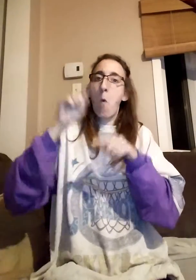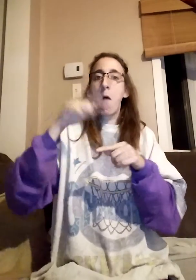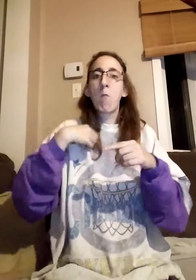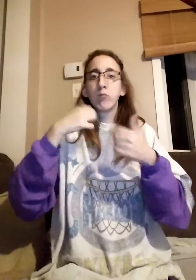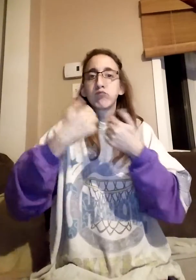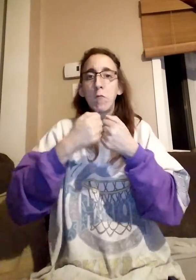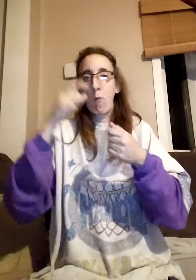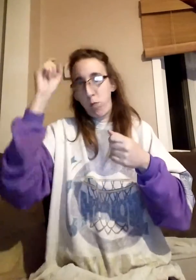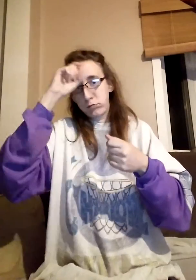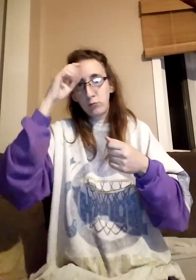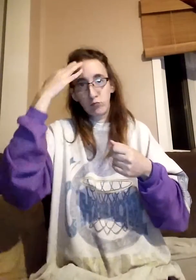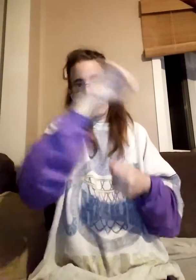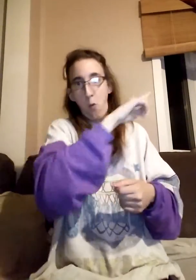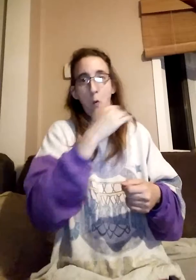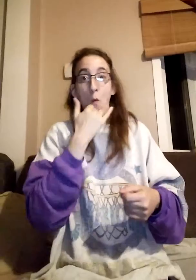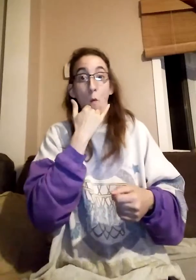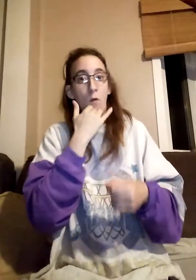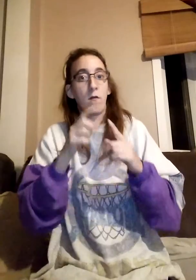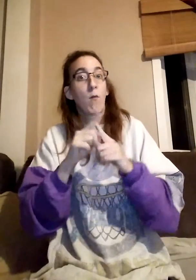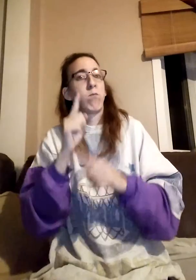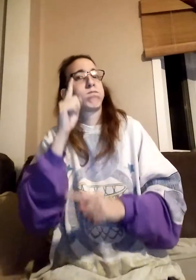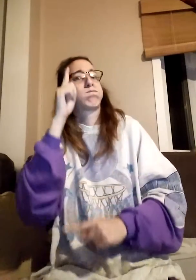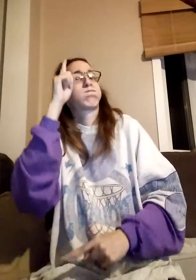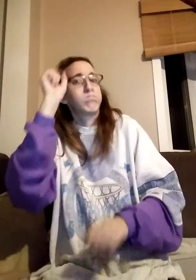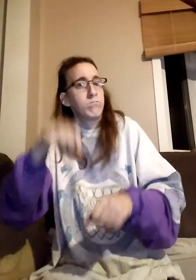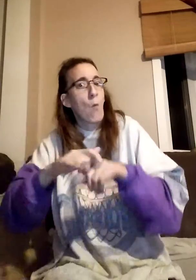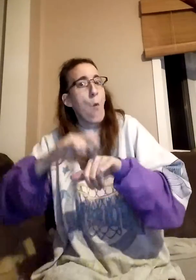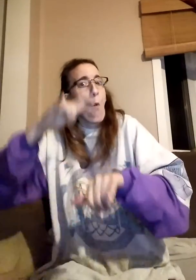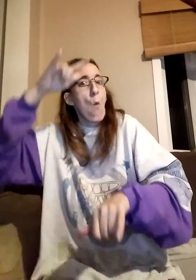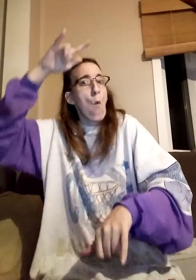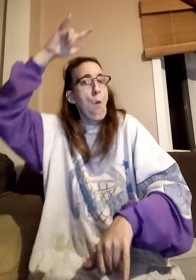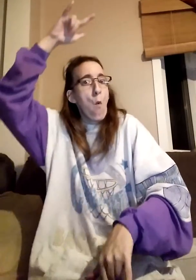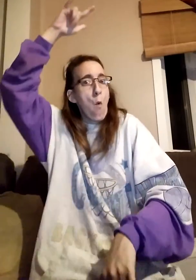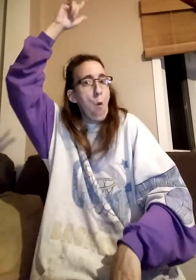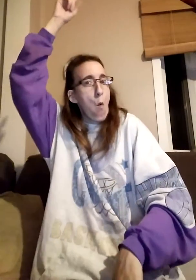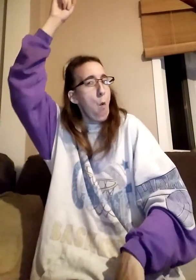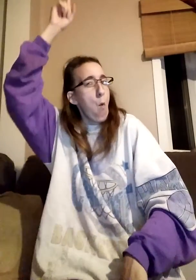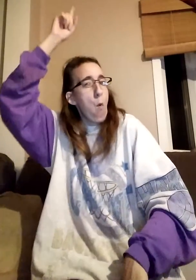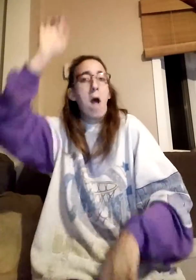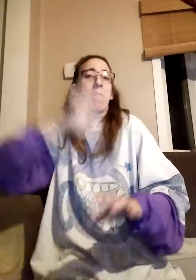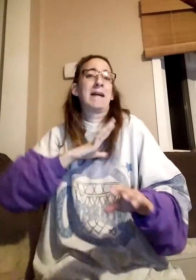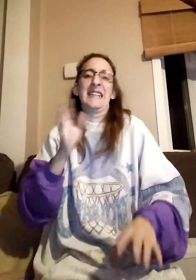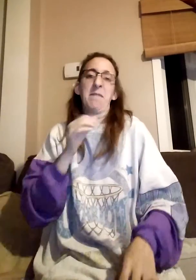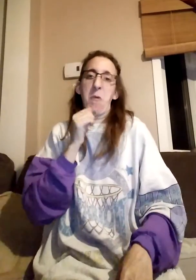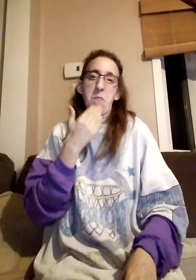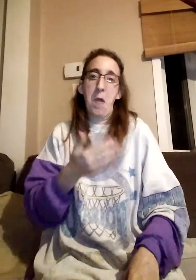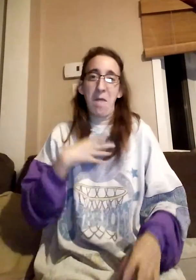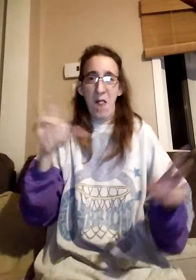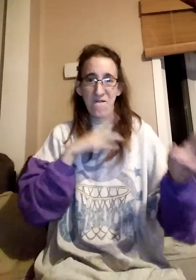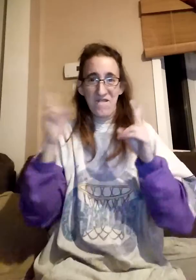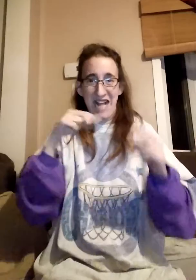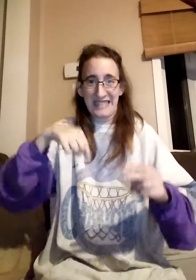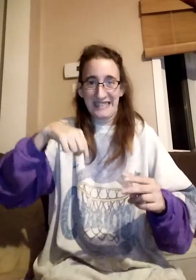You're the new kid who's all county and track. Yes, I'm Doug McQuaid, the track star, and this is